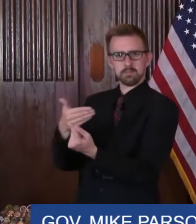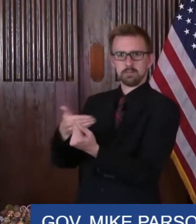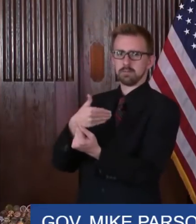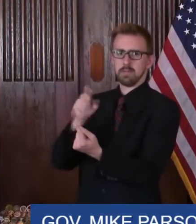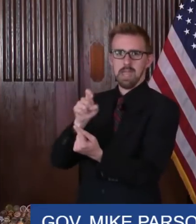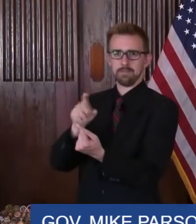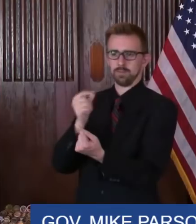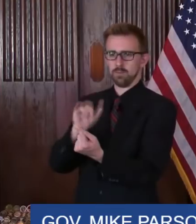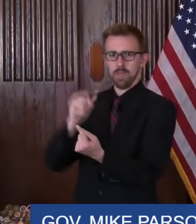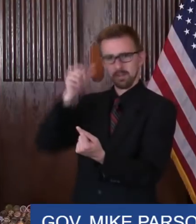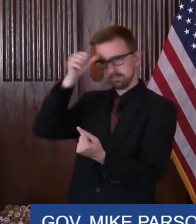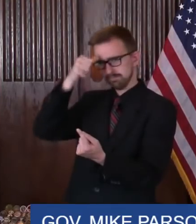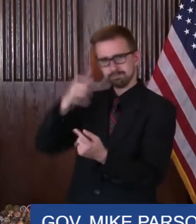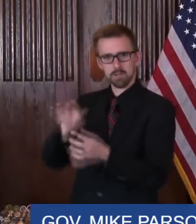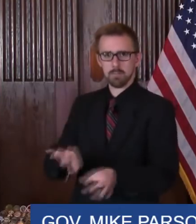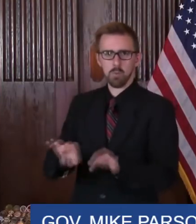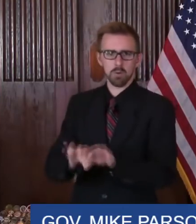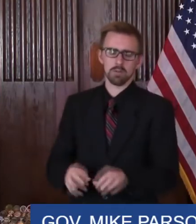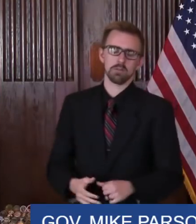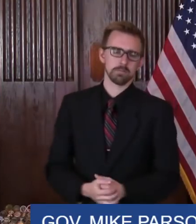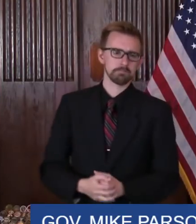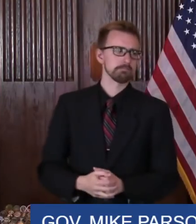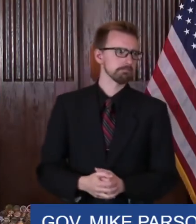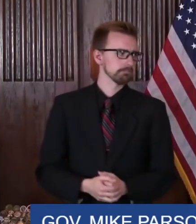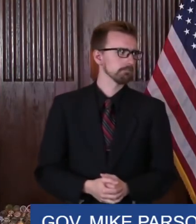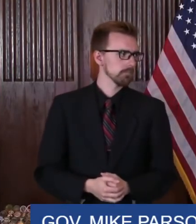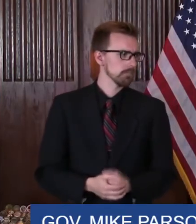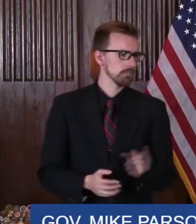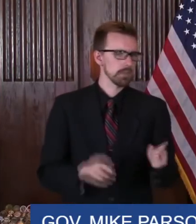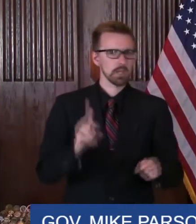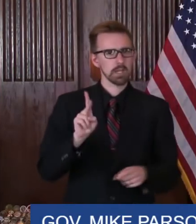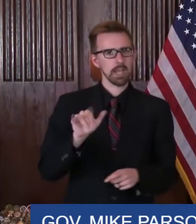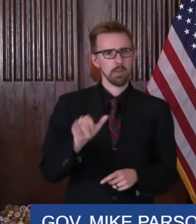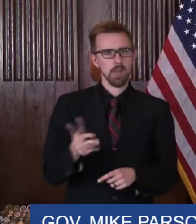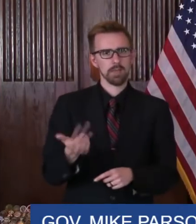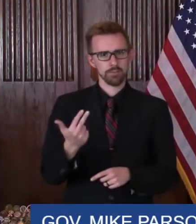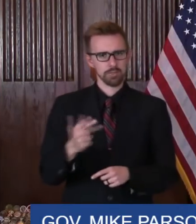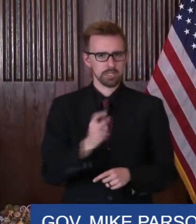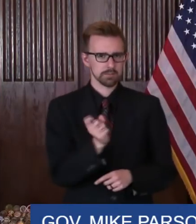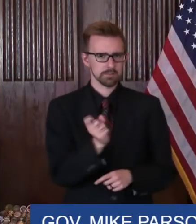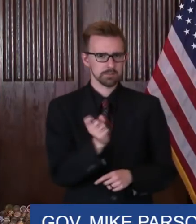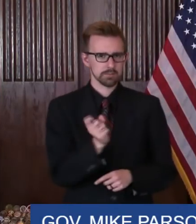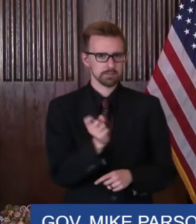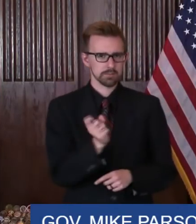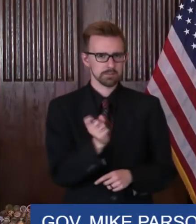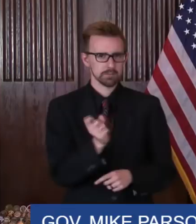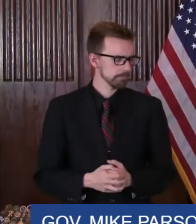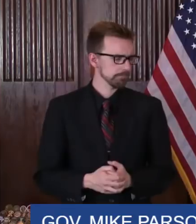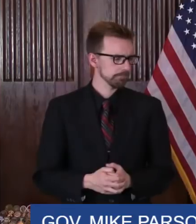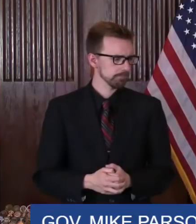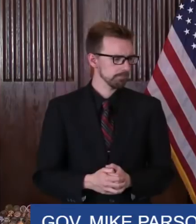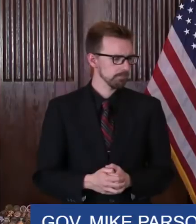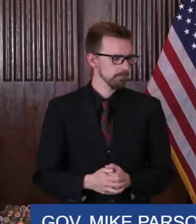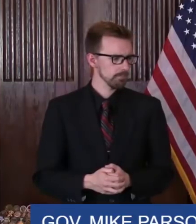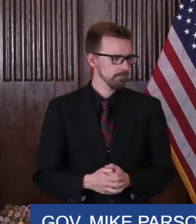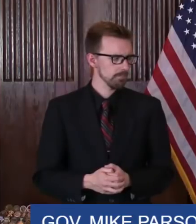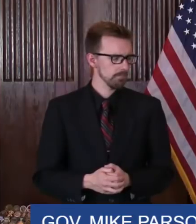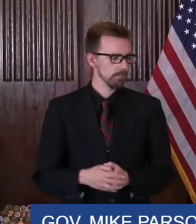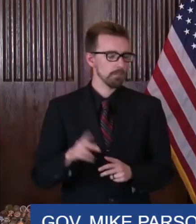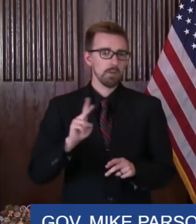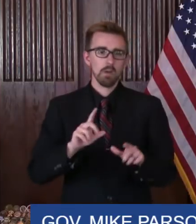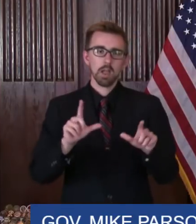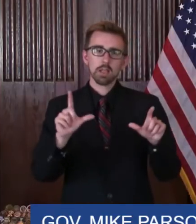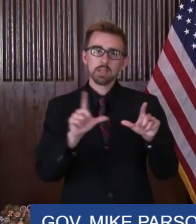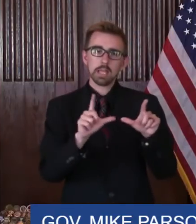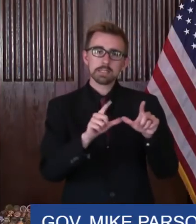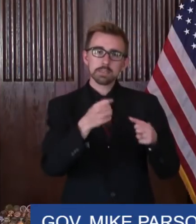do. Okay, thank you. This question is from Bridget Lavelle, KY3. People can't get their license or their license plate